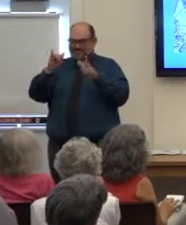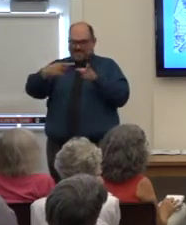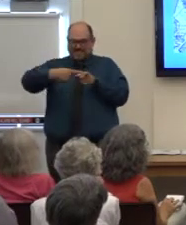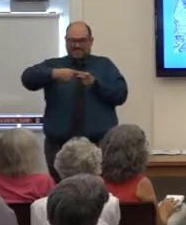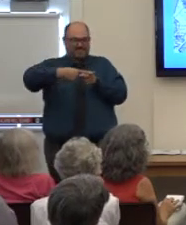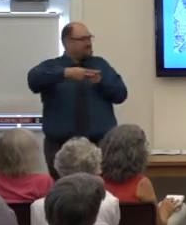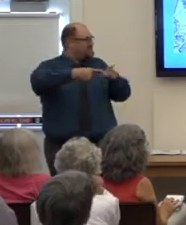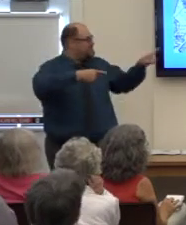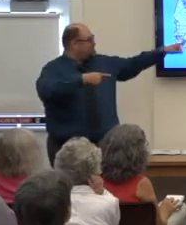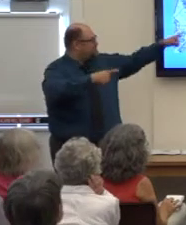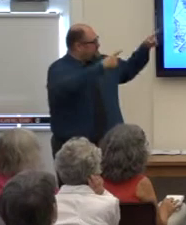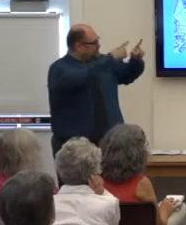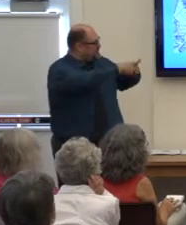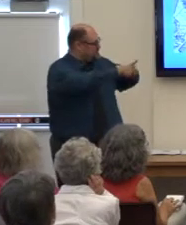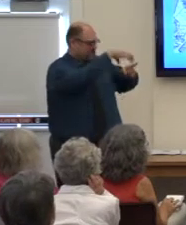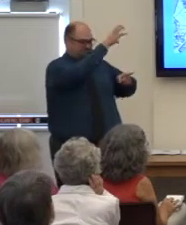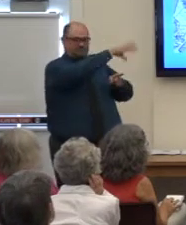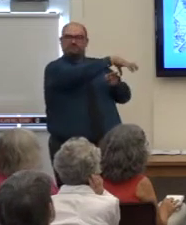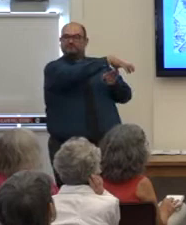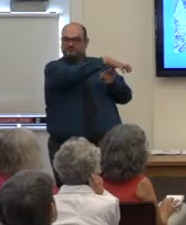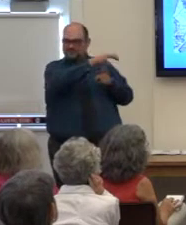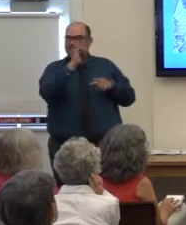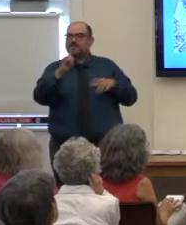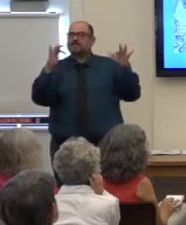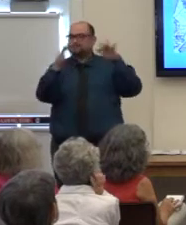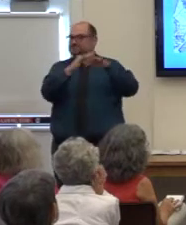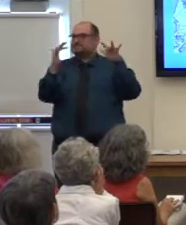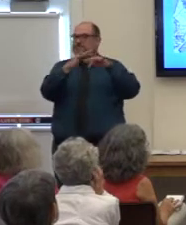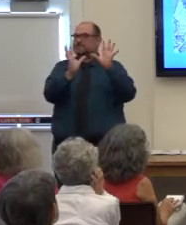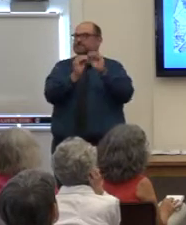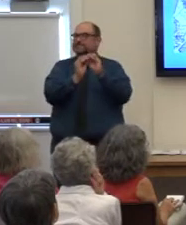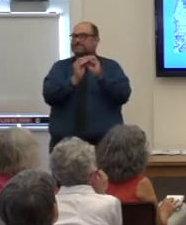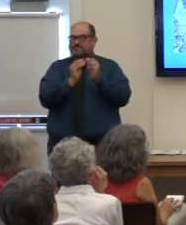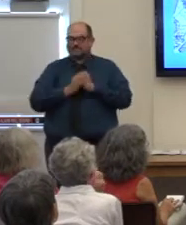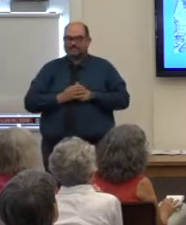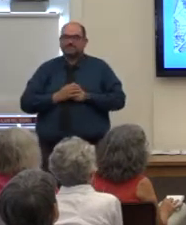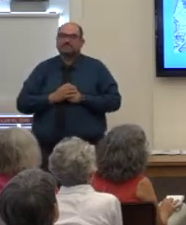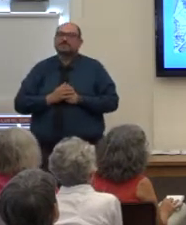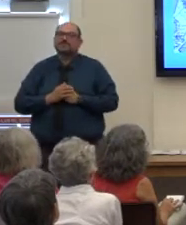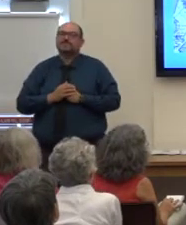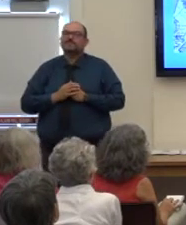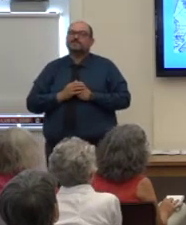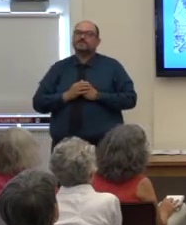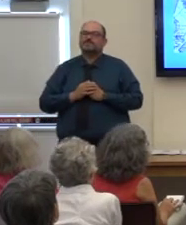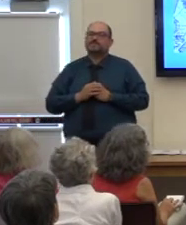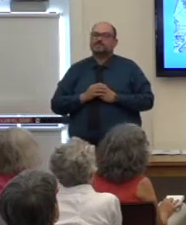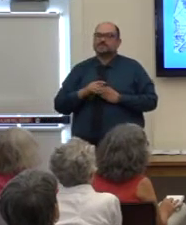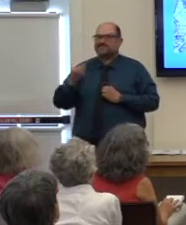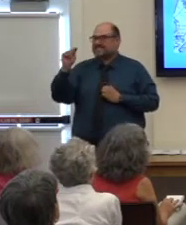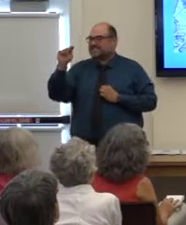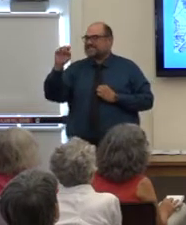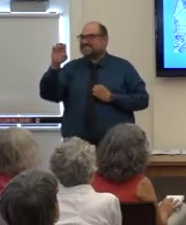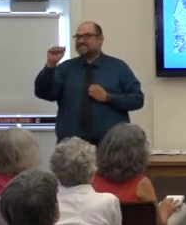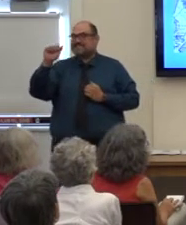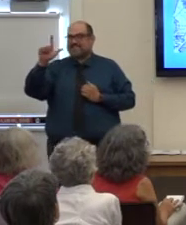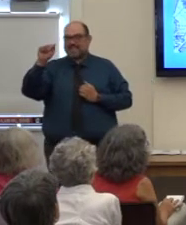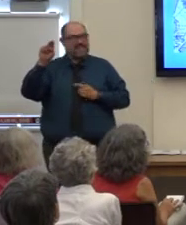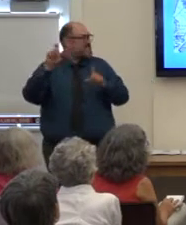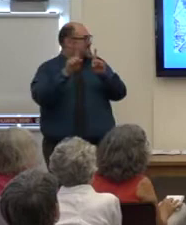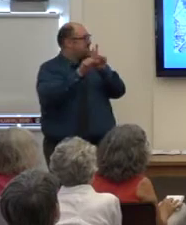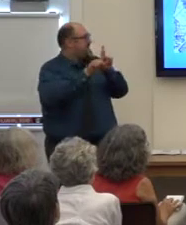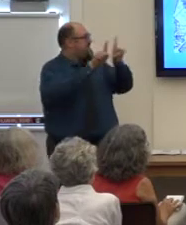Tea Lane does its pasta due with the headwaters of the Tiasquam River. This, until